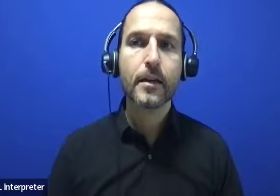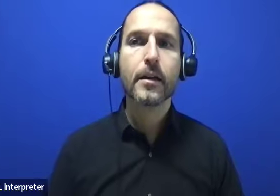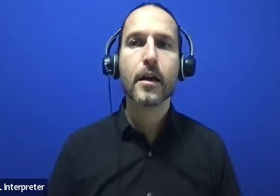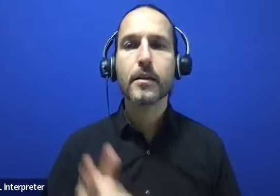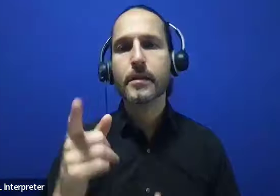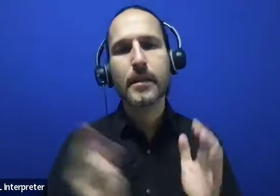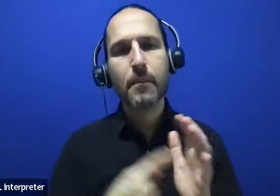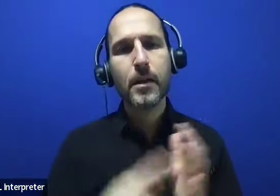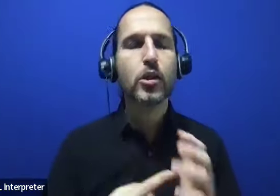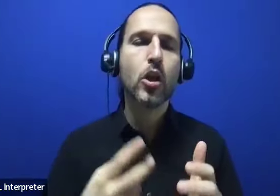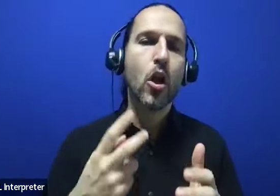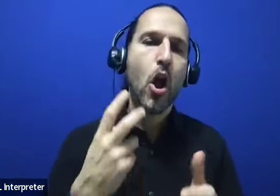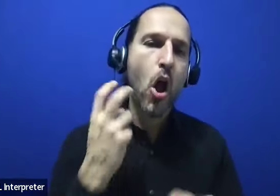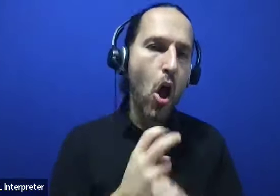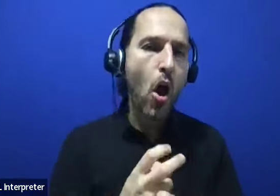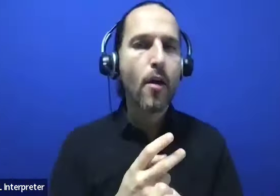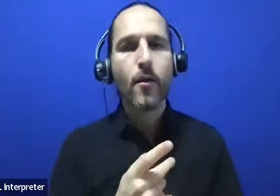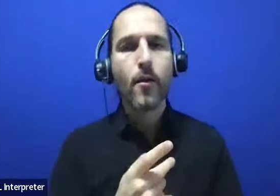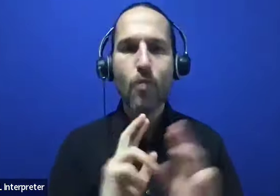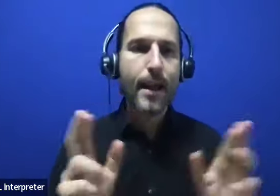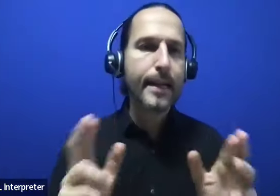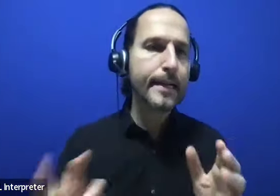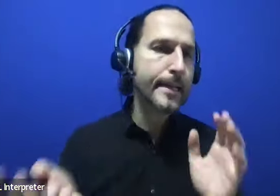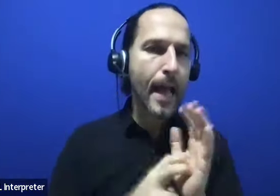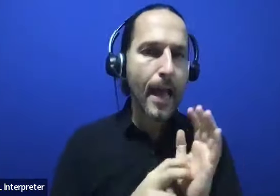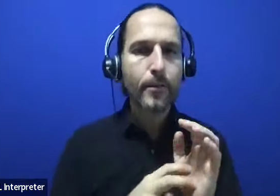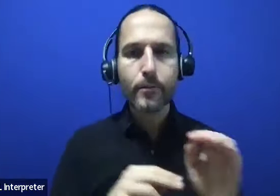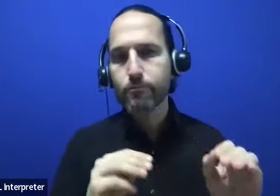to know where the body is and how to prepare for movement.